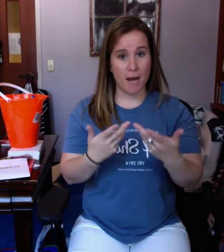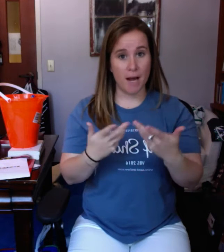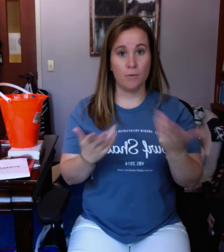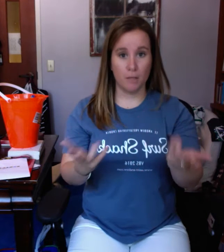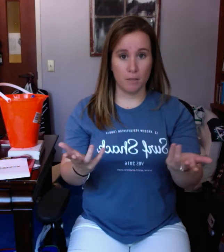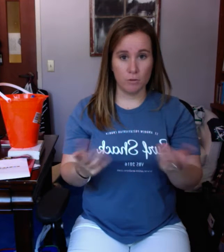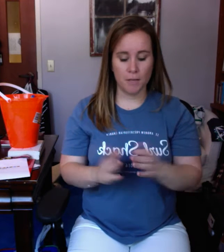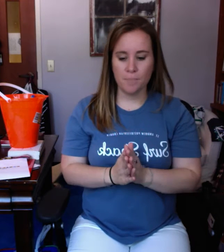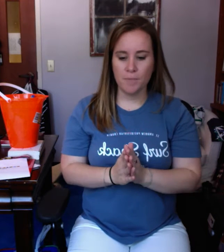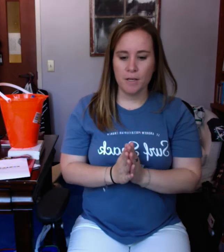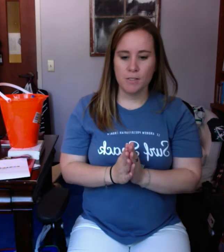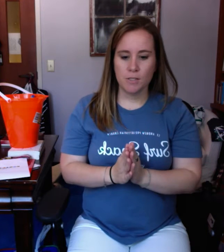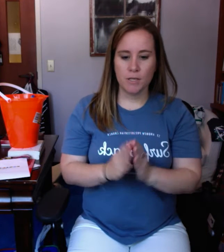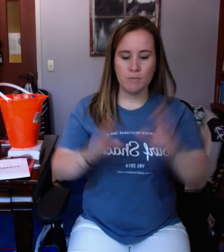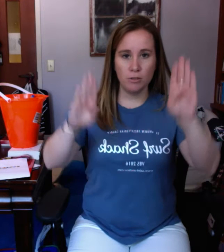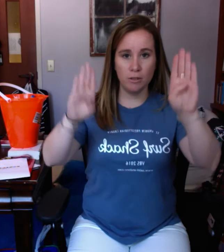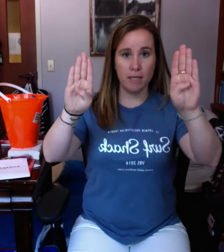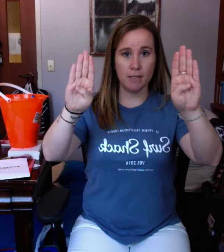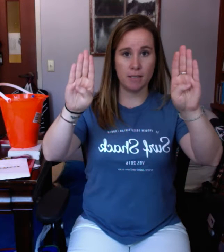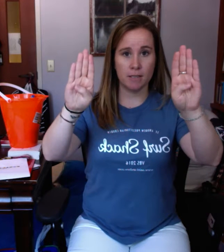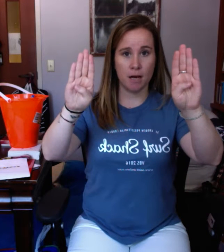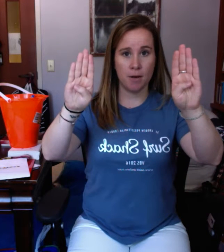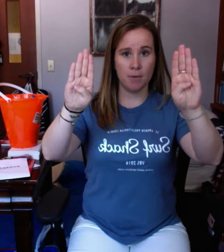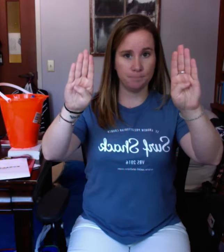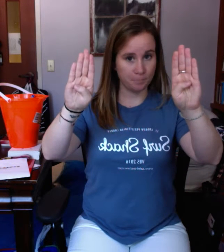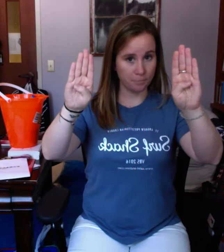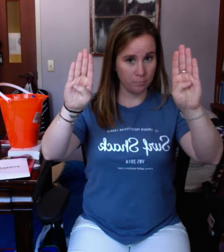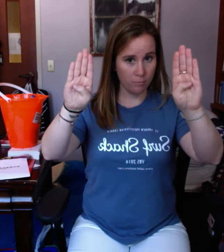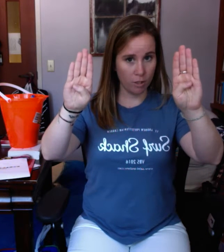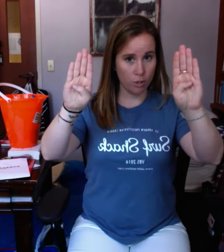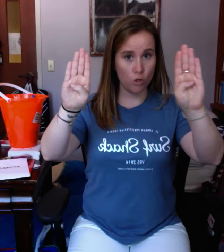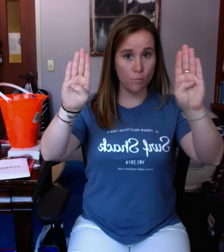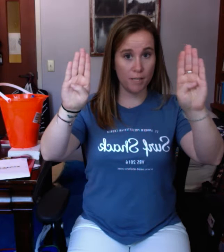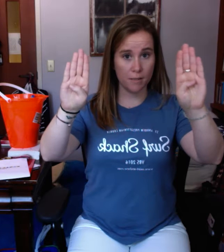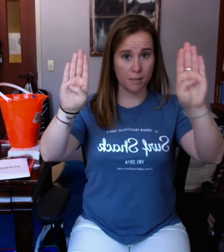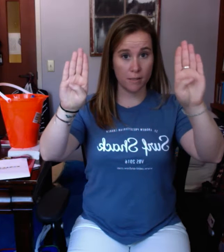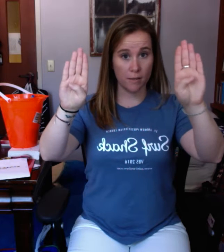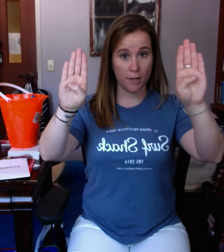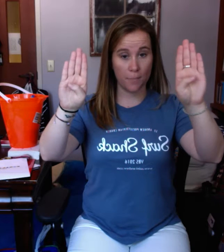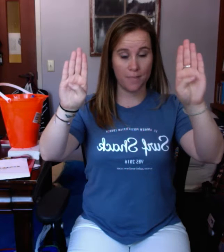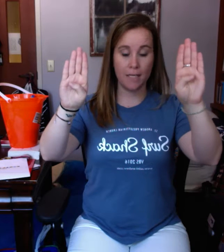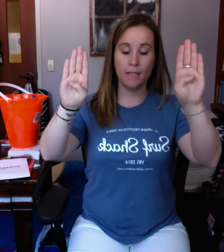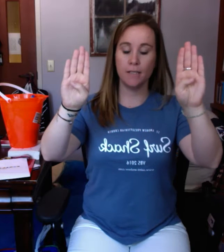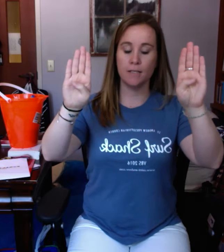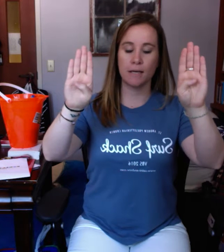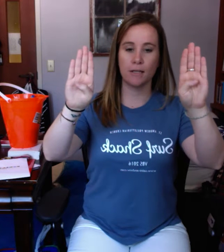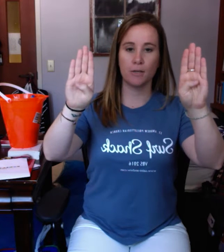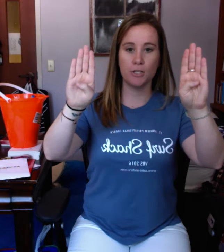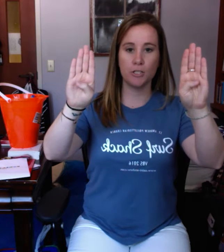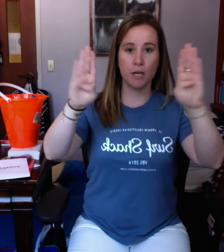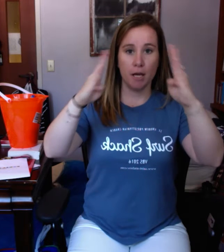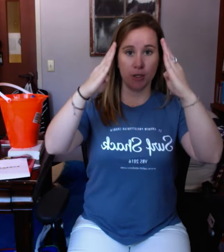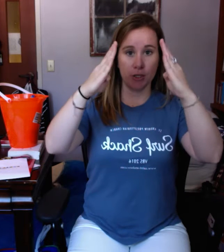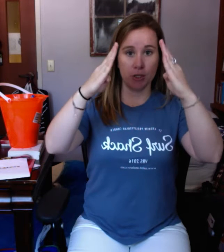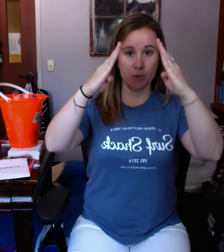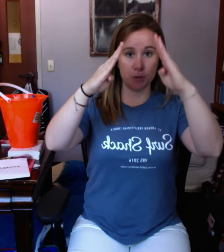or evil, okay? So evil is two B's. This is the letter B in sign language. And you're going to use those